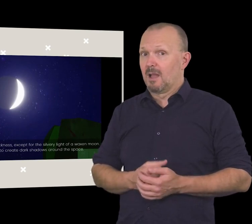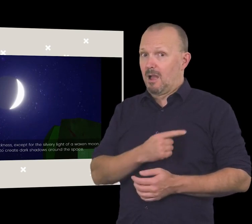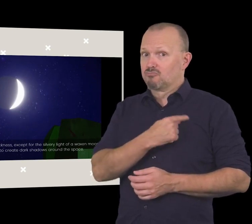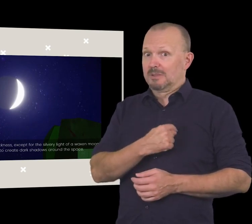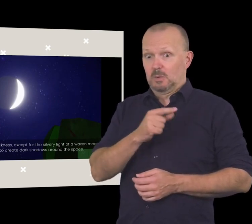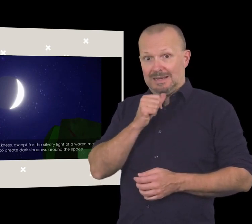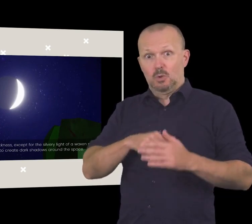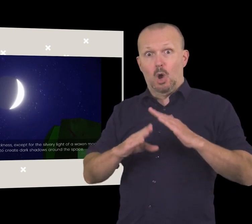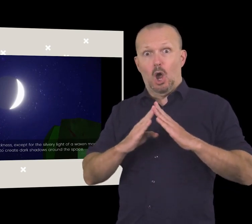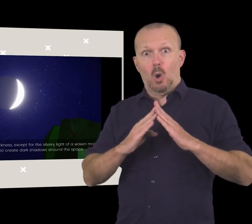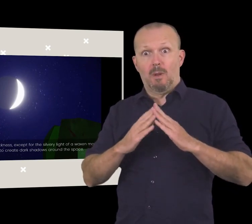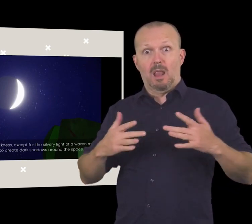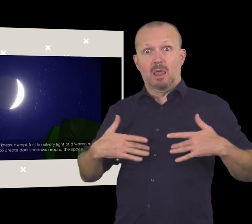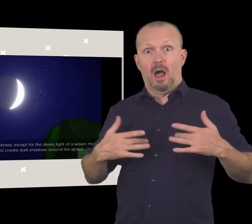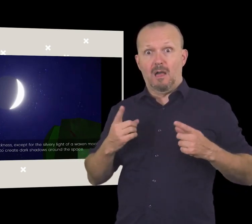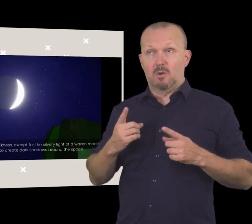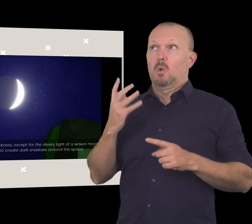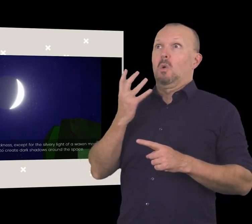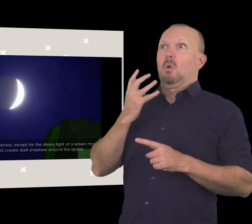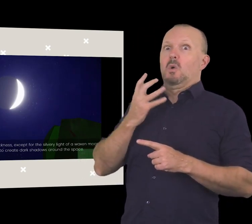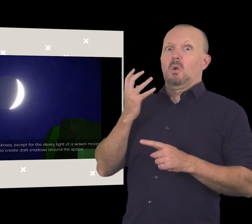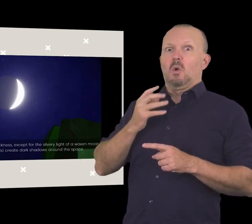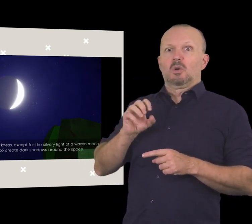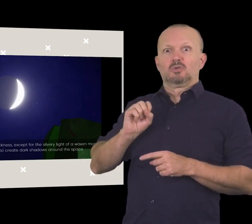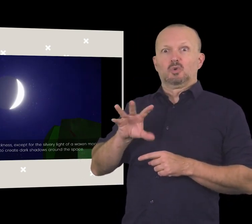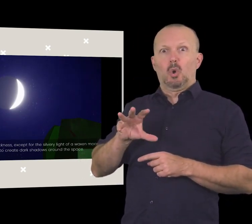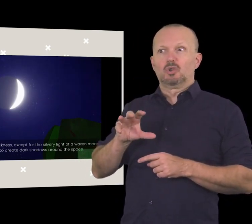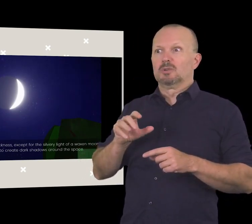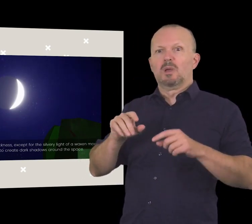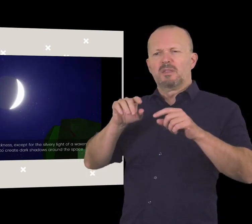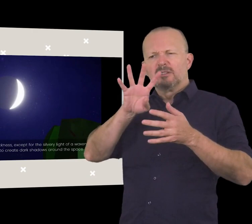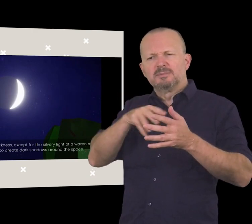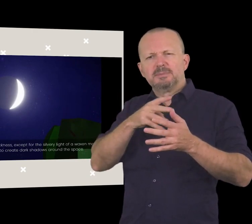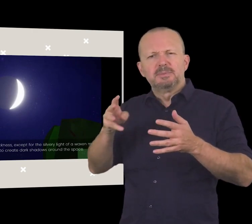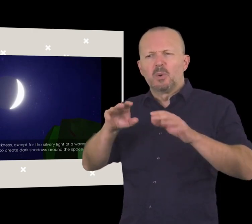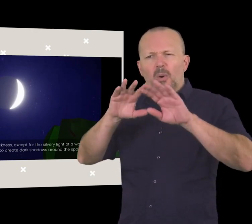I assure you it's beautiful. In your home, you're managing to